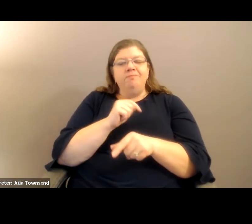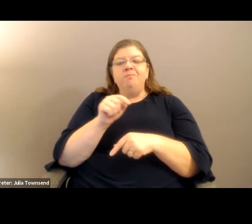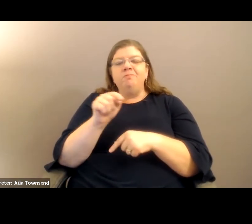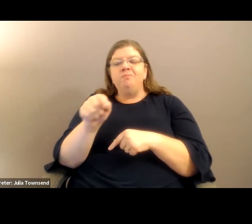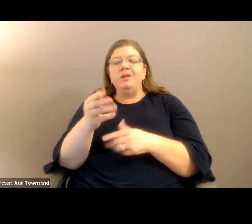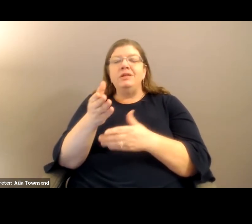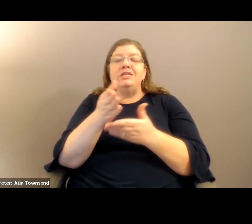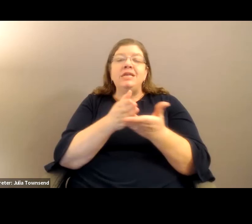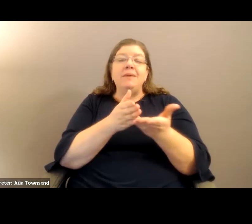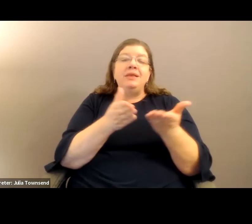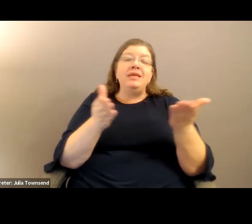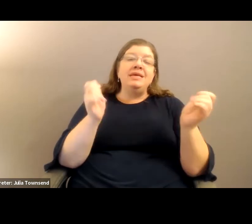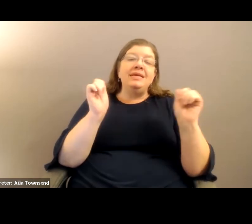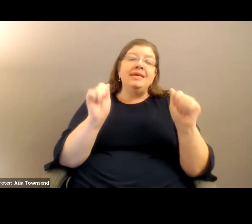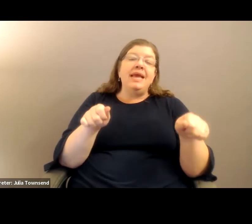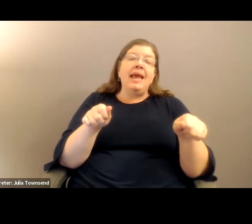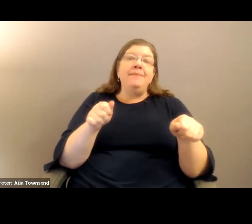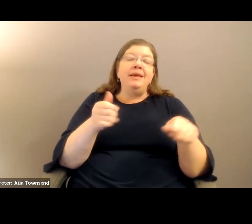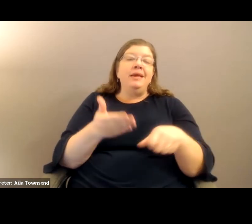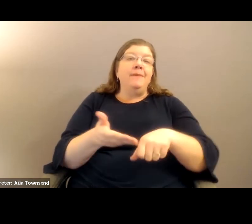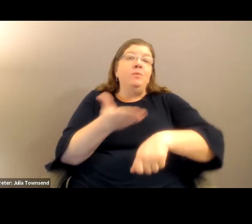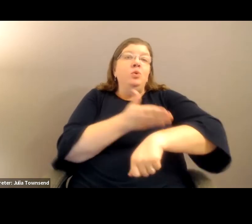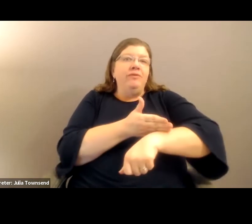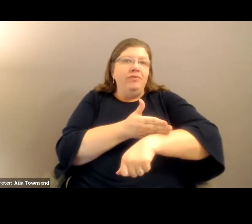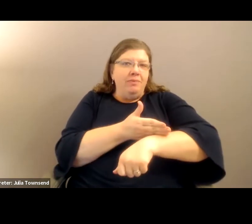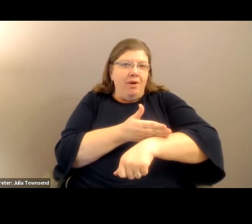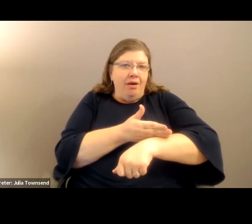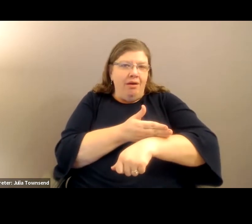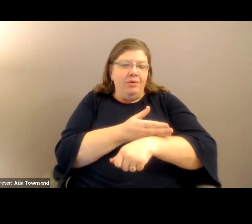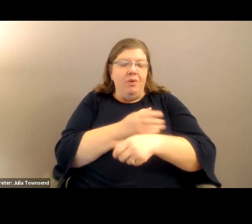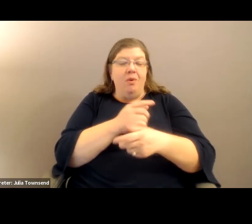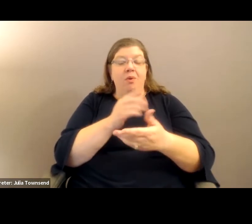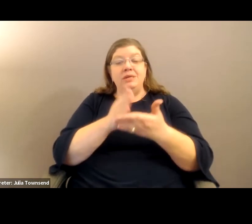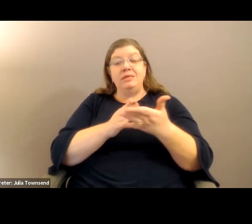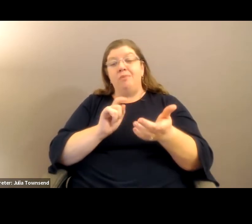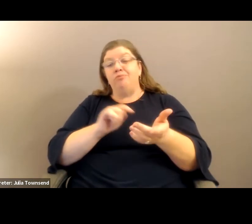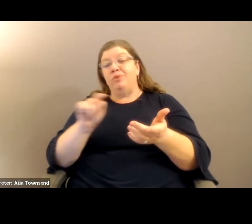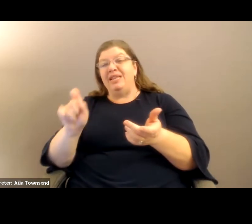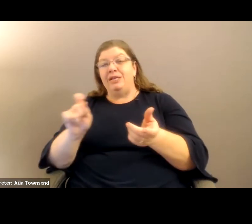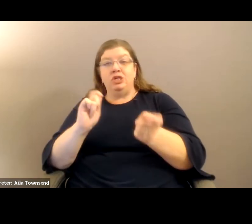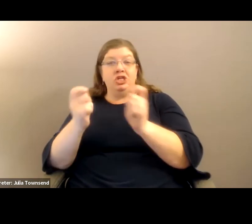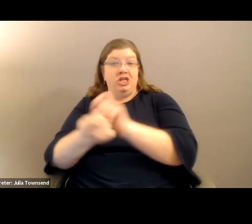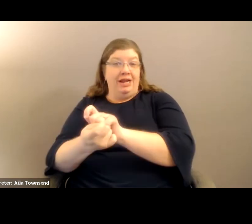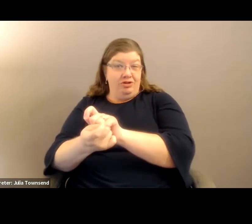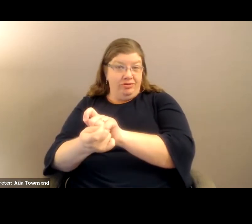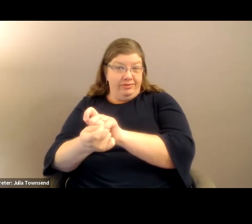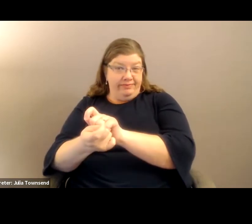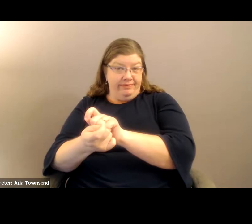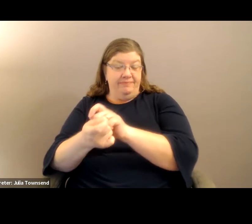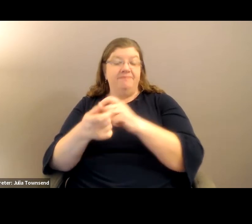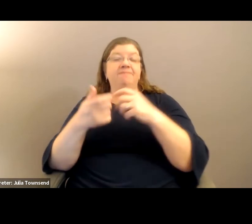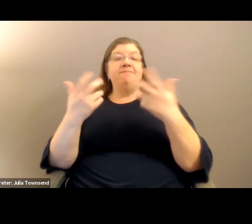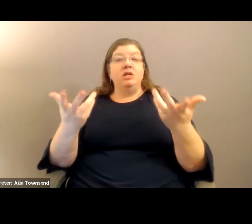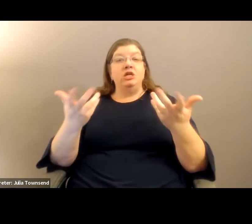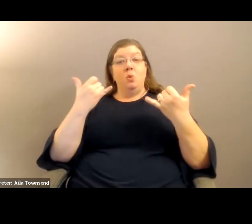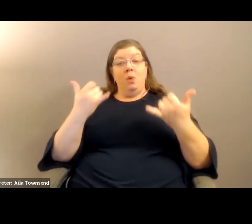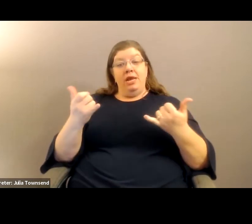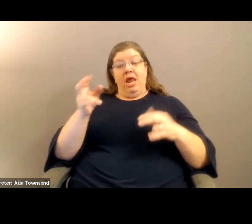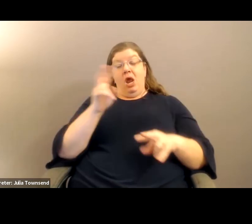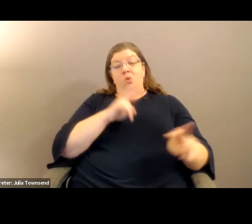maybe can be improved upon or maybe even changed. So as we look at it right